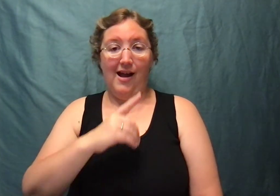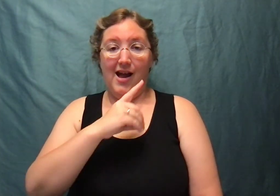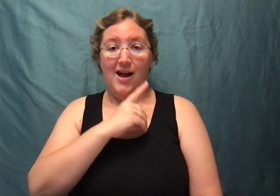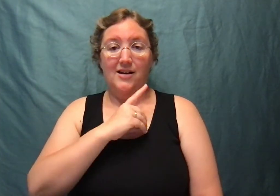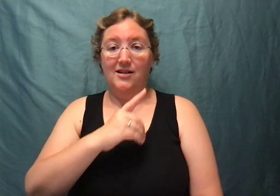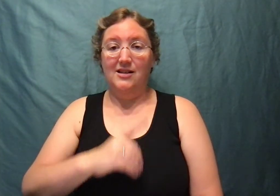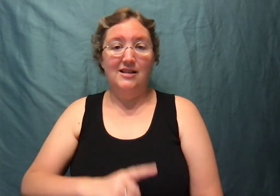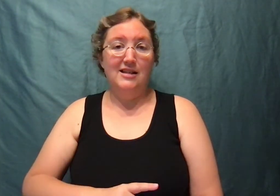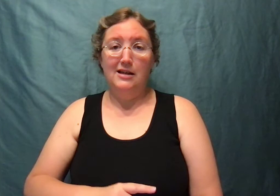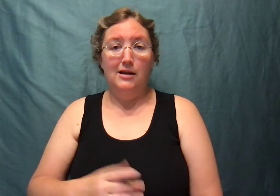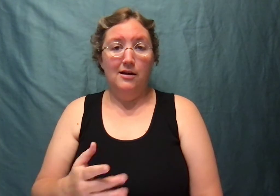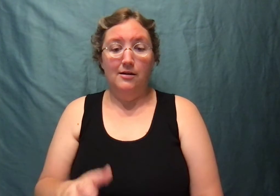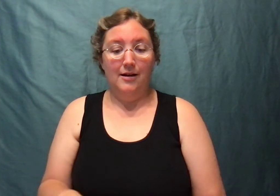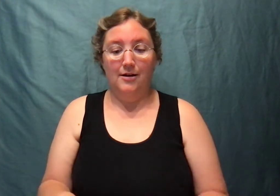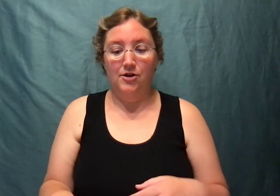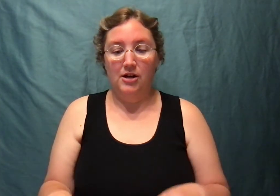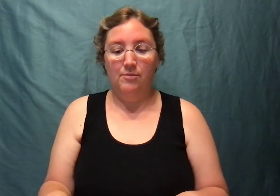And a D handshake.